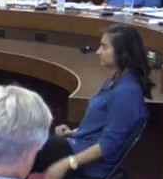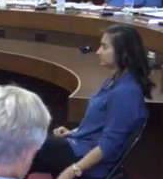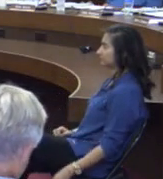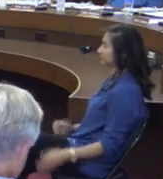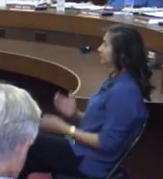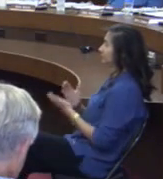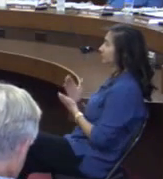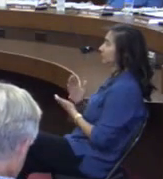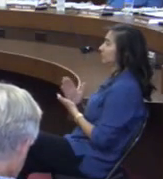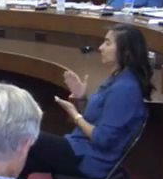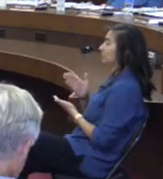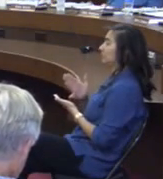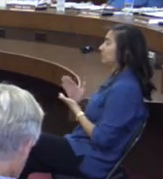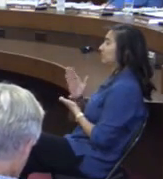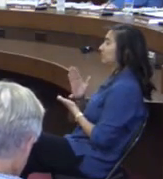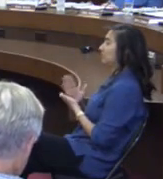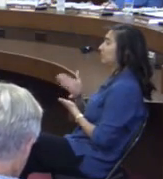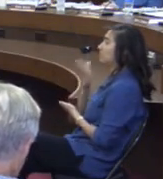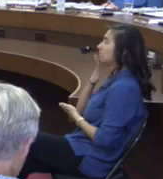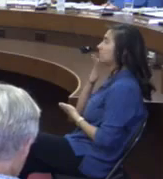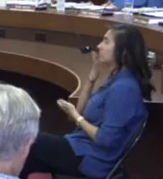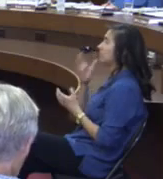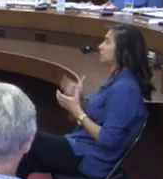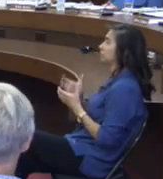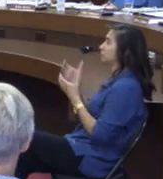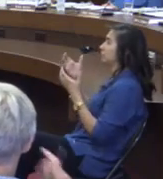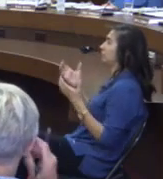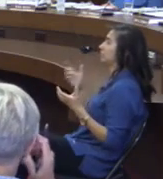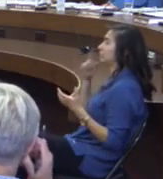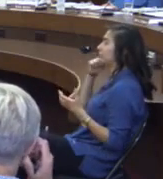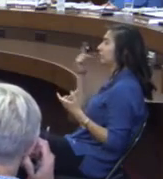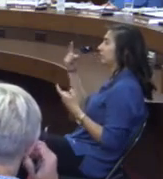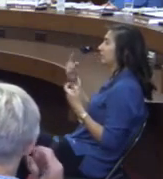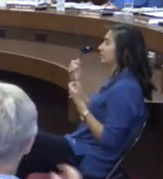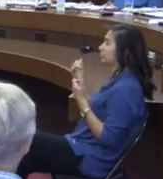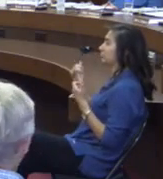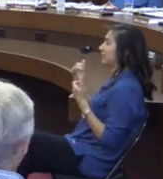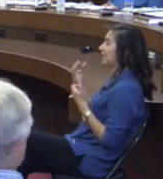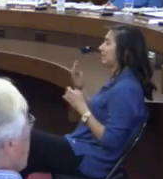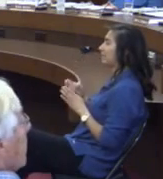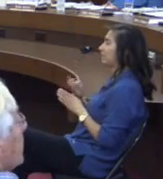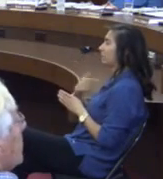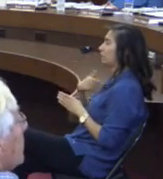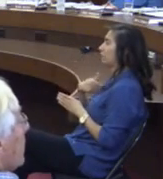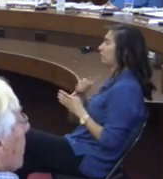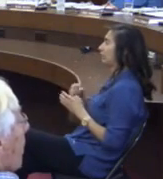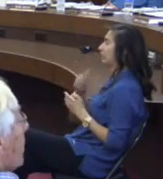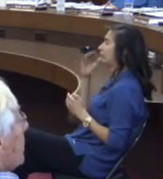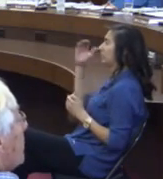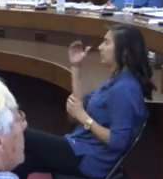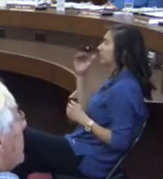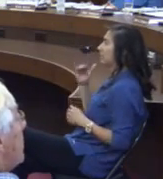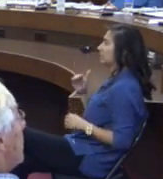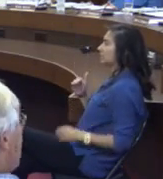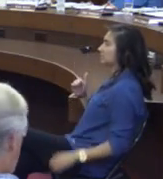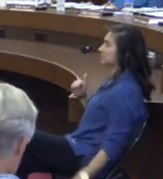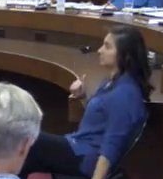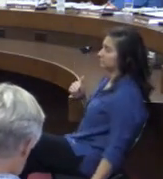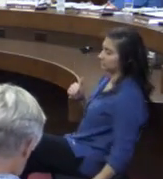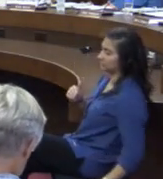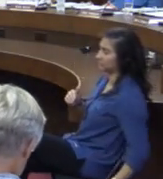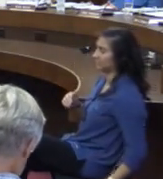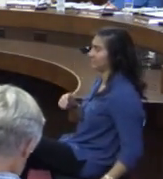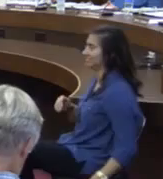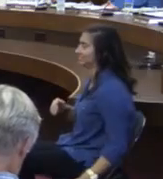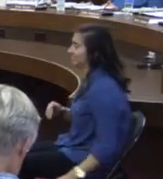All right. Well, thank you all so much for being with us today. And before we move on to the next part of